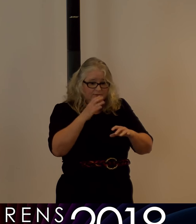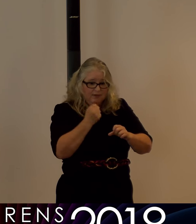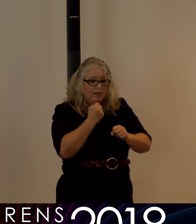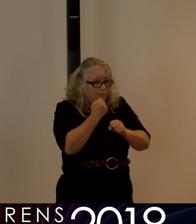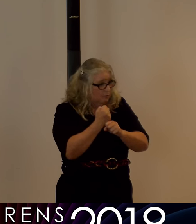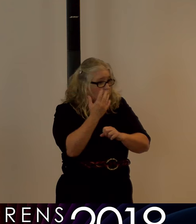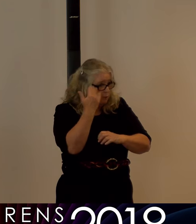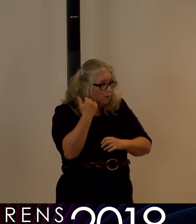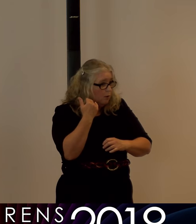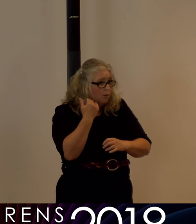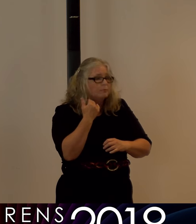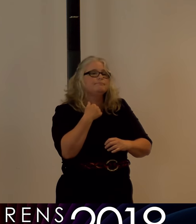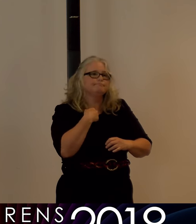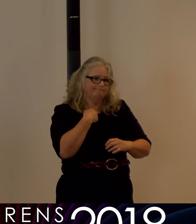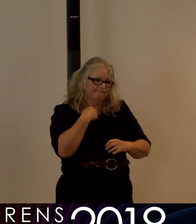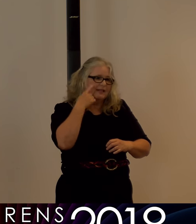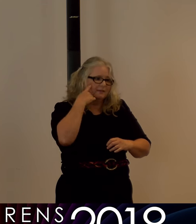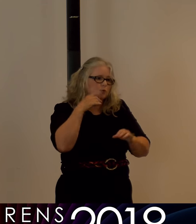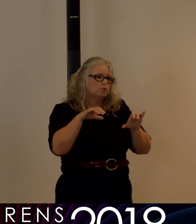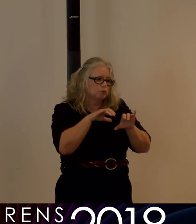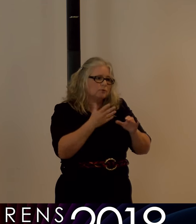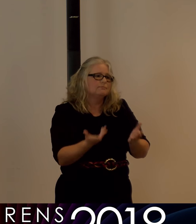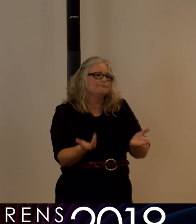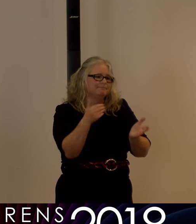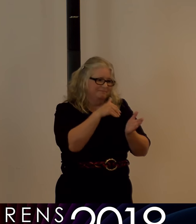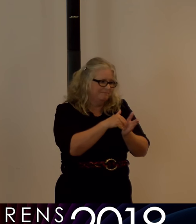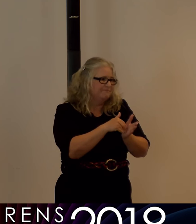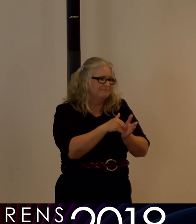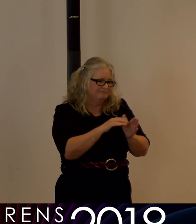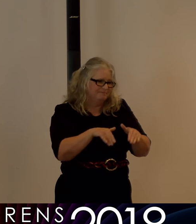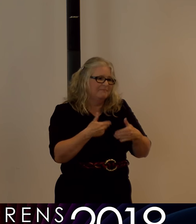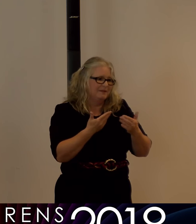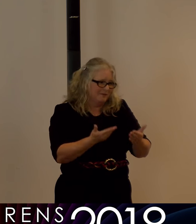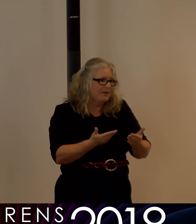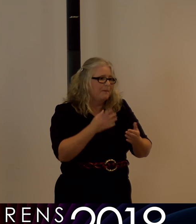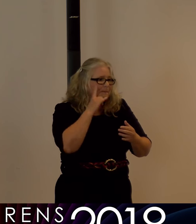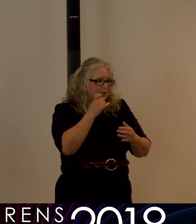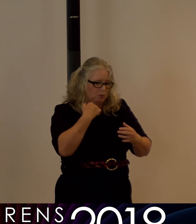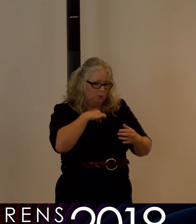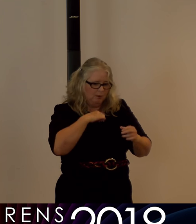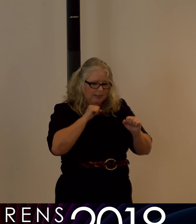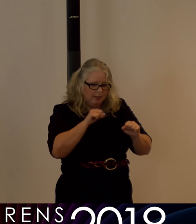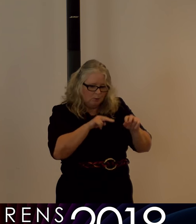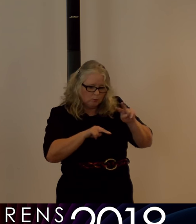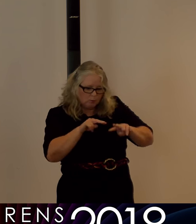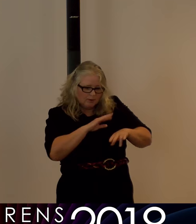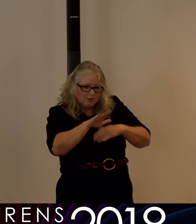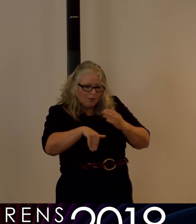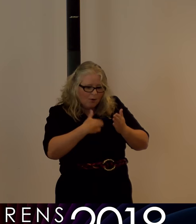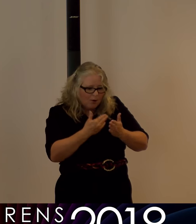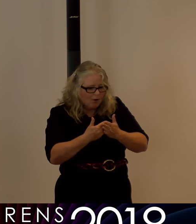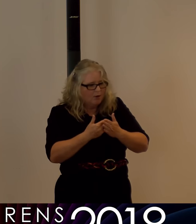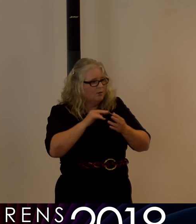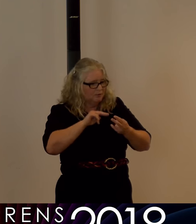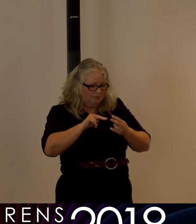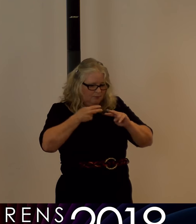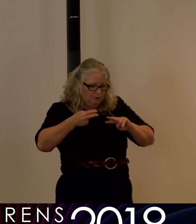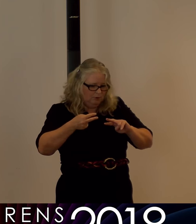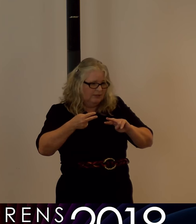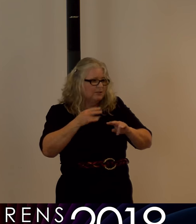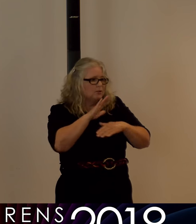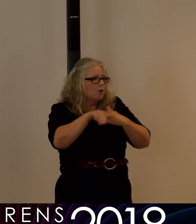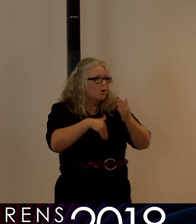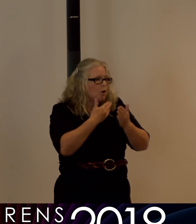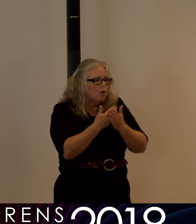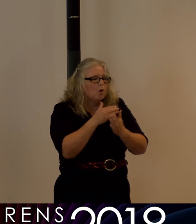revisit the question with a geneticist. Because we can now look at all of the genes, those exons, in all of the genes, all